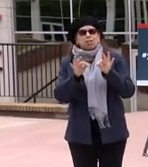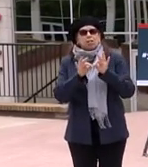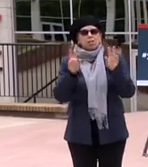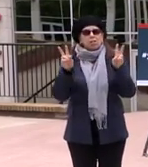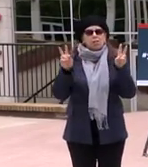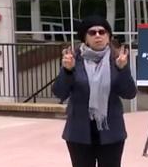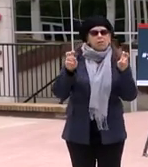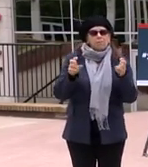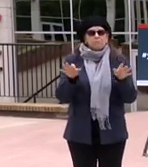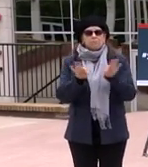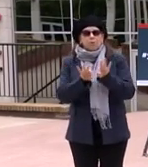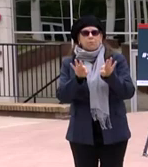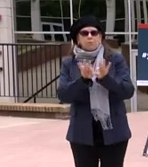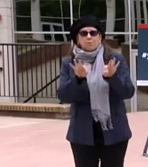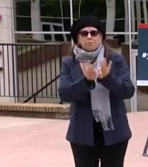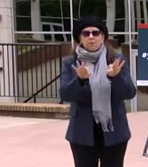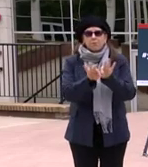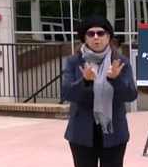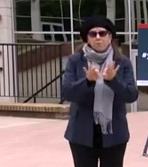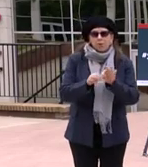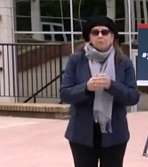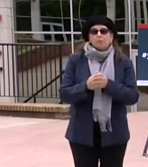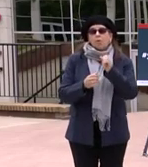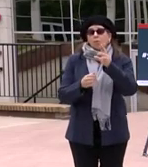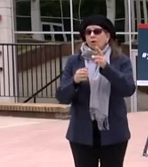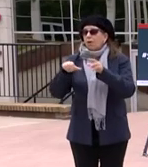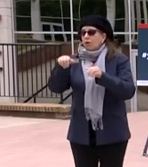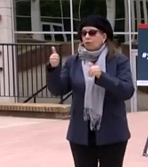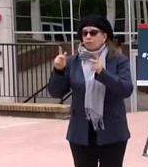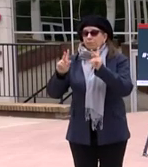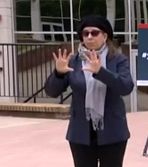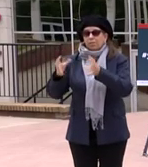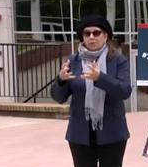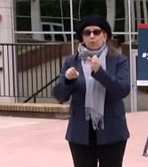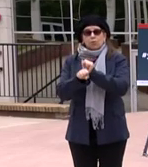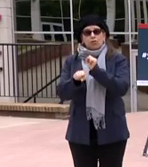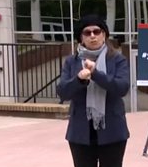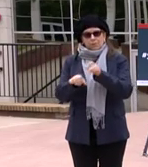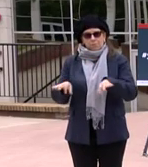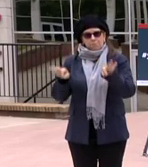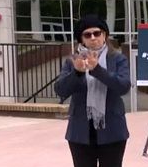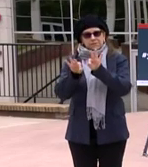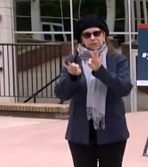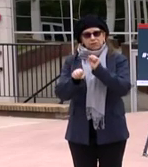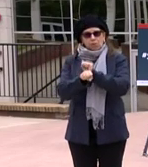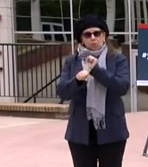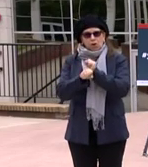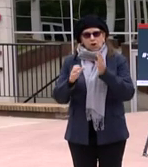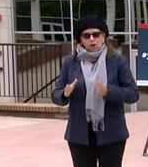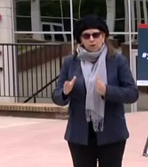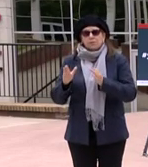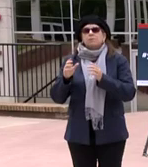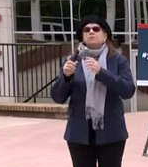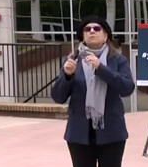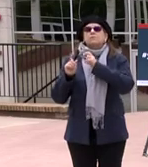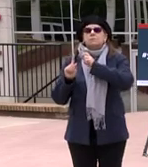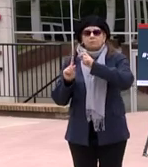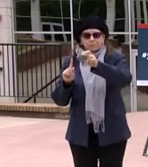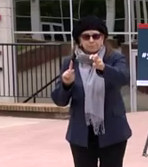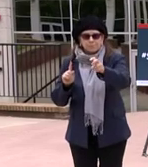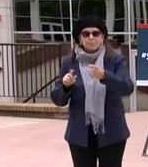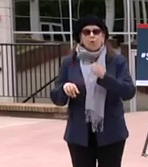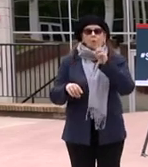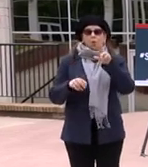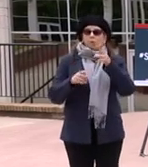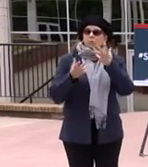an essential job, engage in essential travel, or to exercise according to